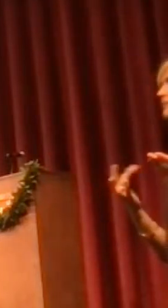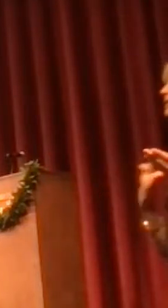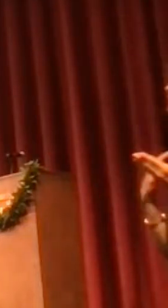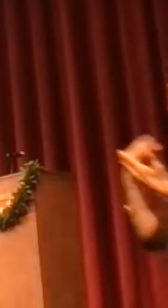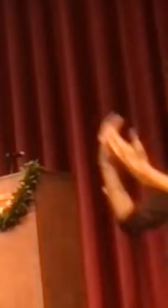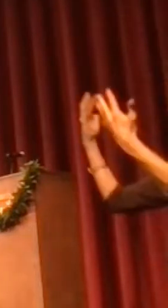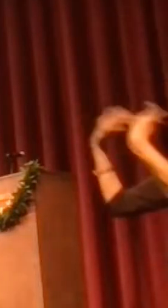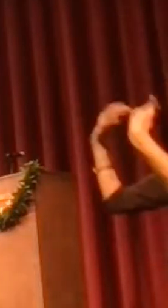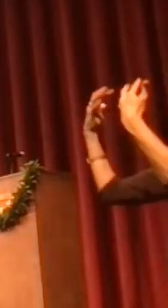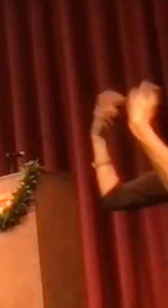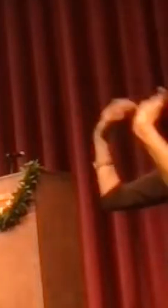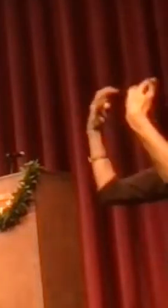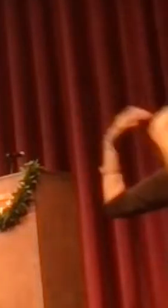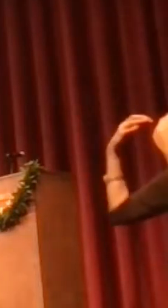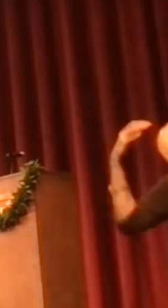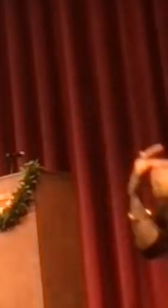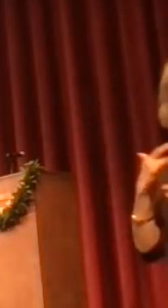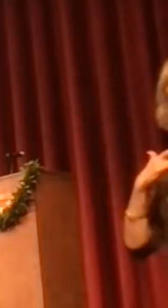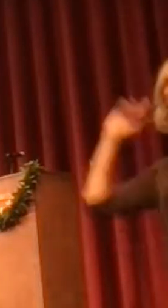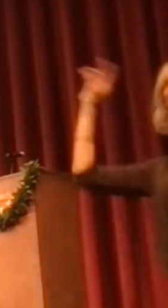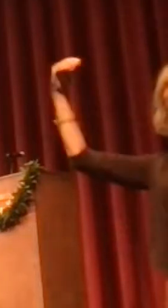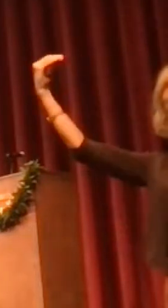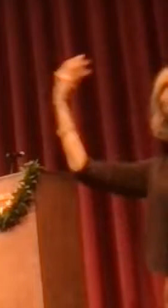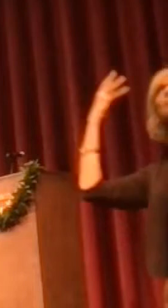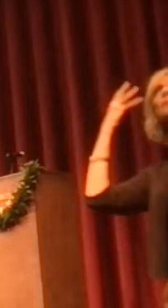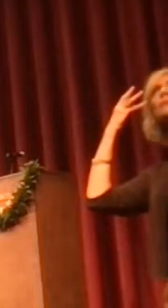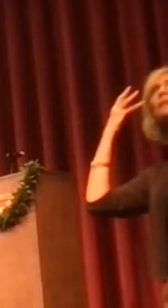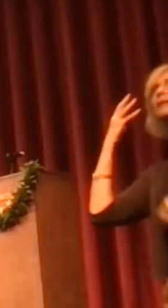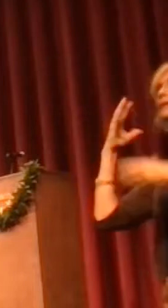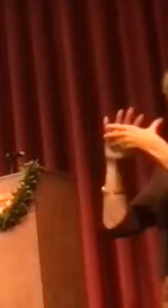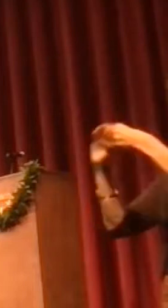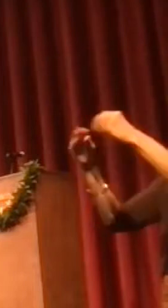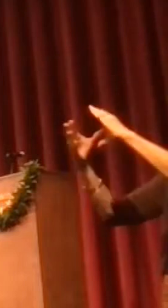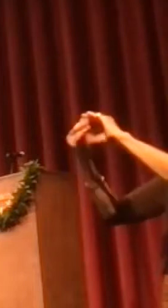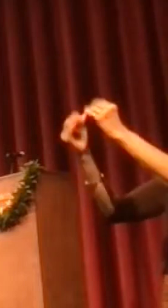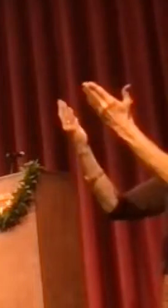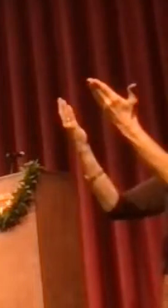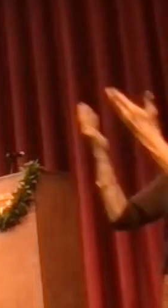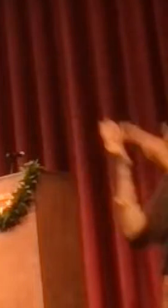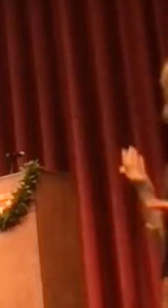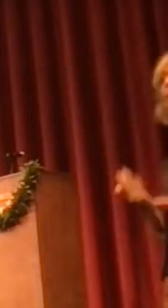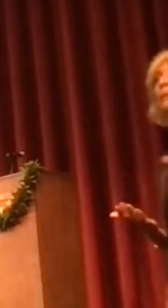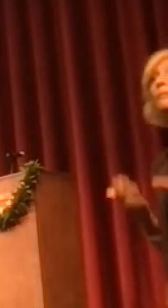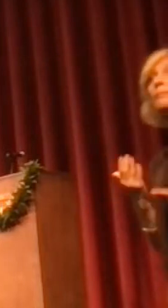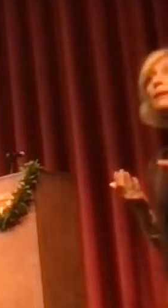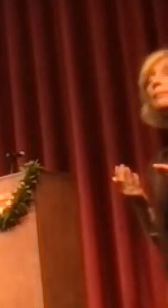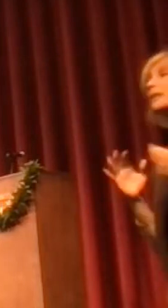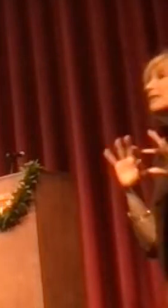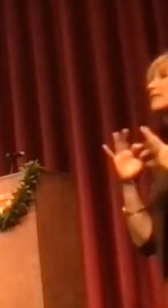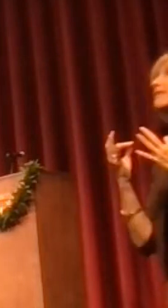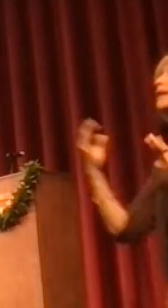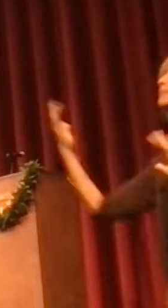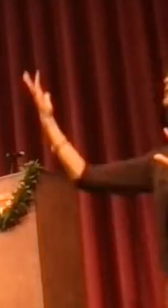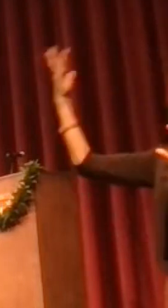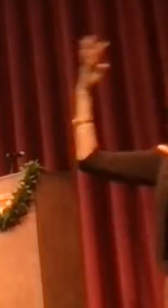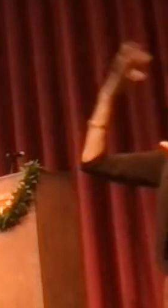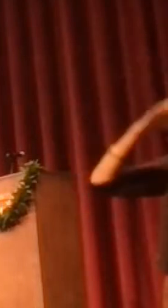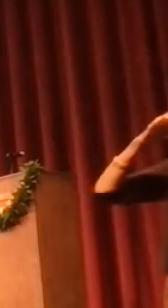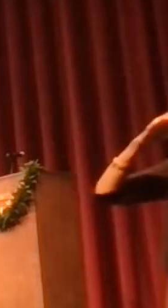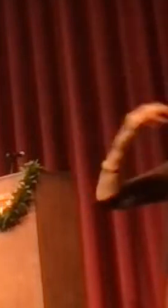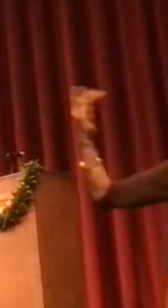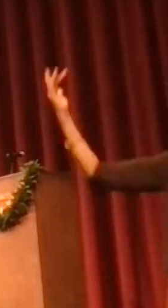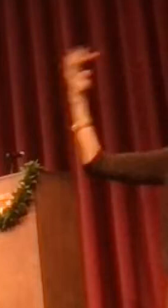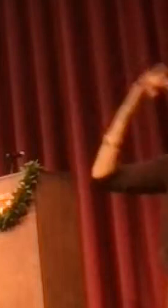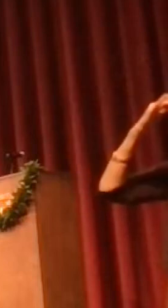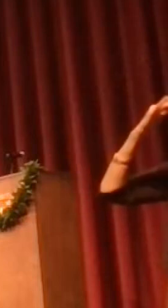the rain or we feel the sun, there's a story behind that. Maybe that's an ancestor reaching out. So